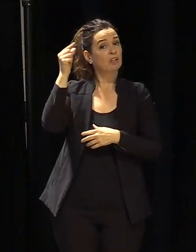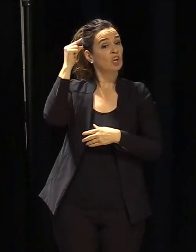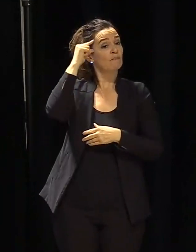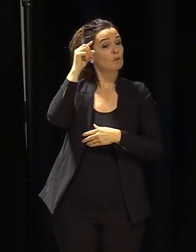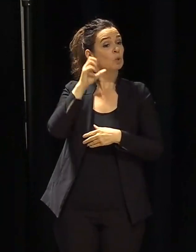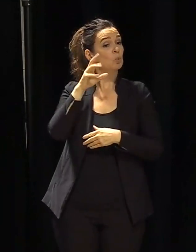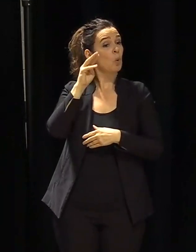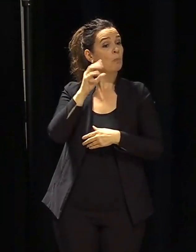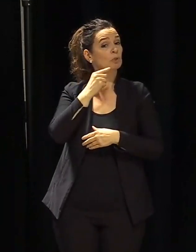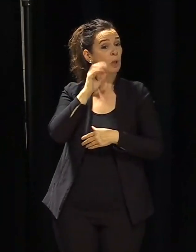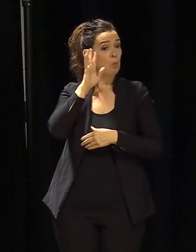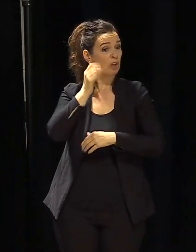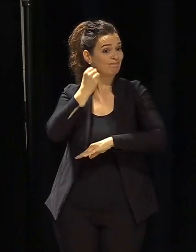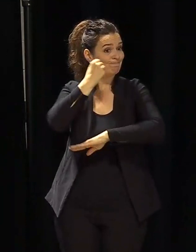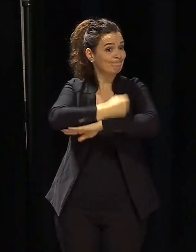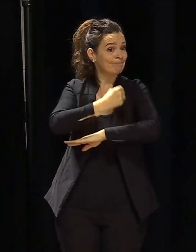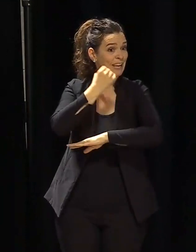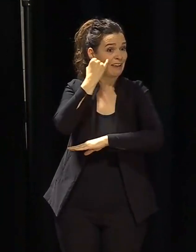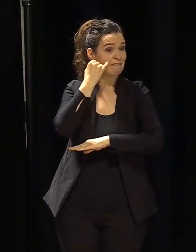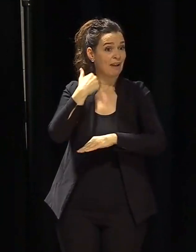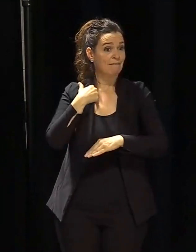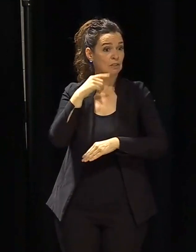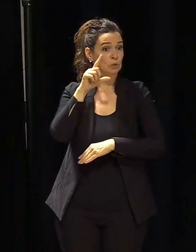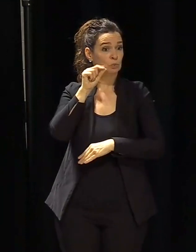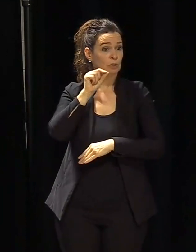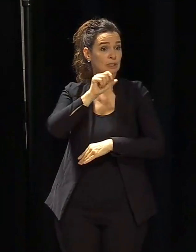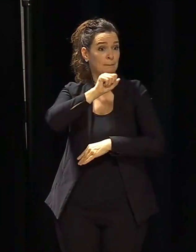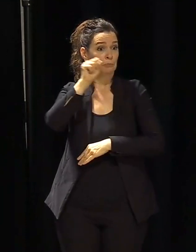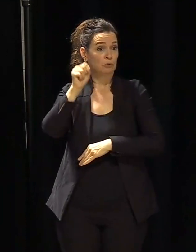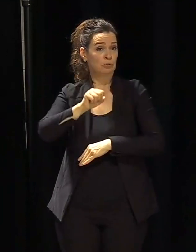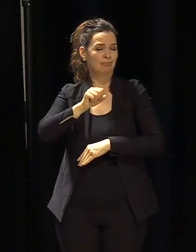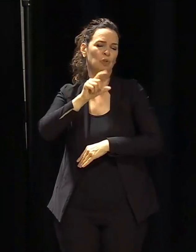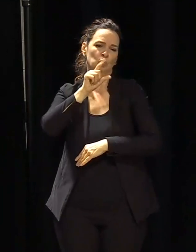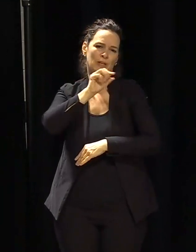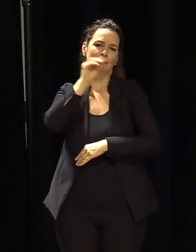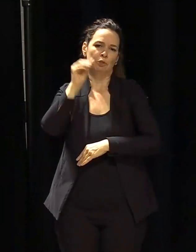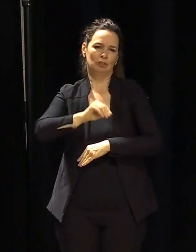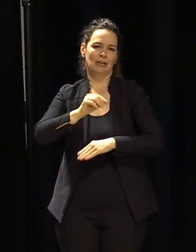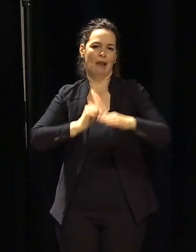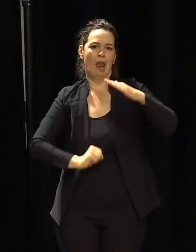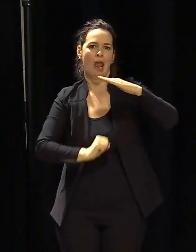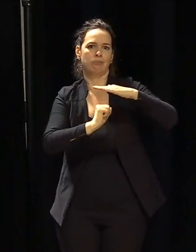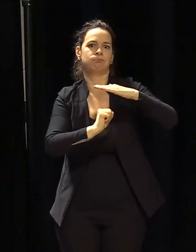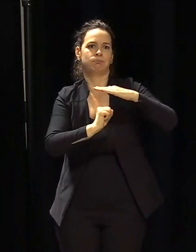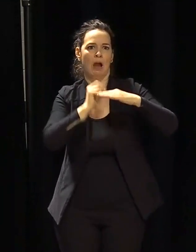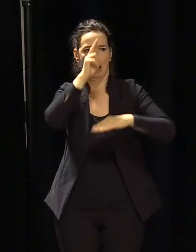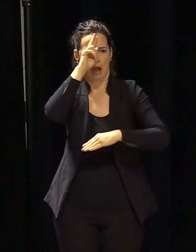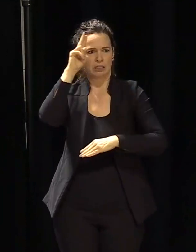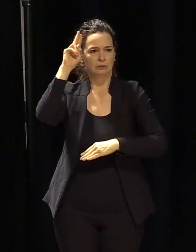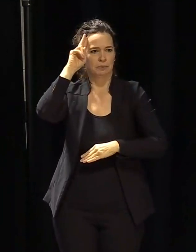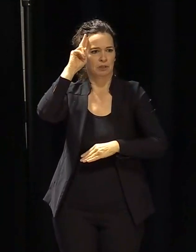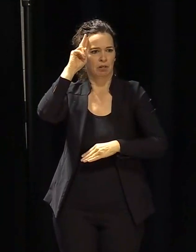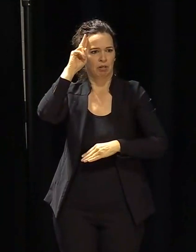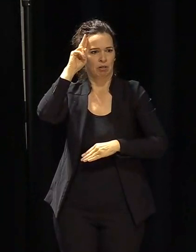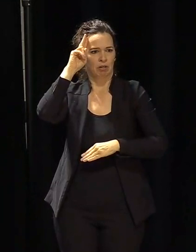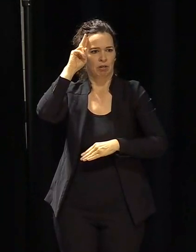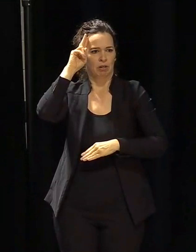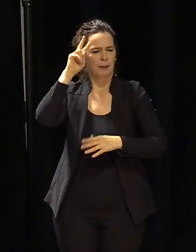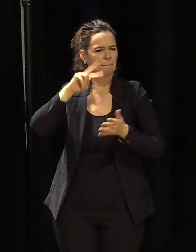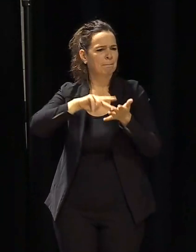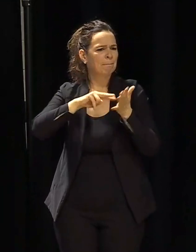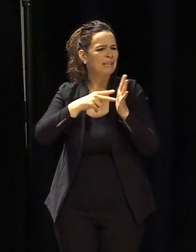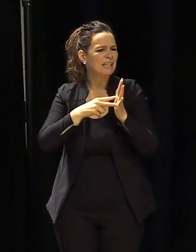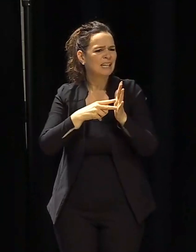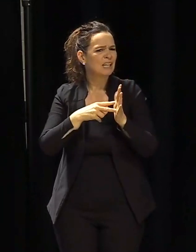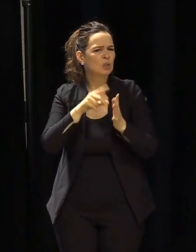of the hospitals within 3 weeks, what number of people have to be in the hospitals over that 3-week period for us to fall under that?